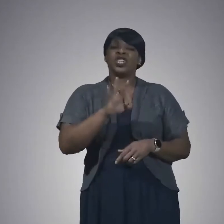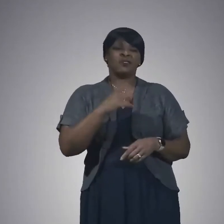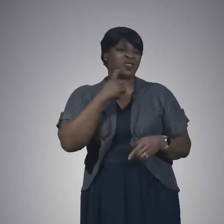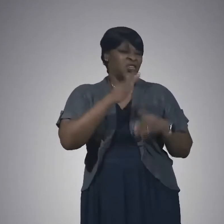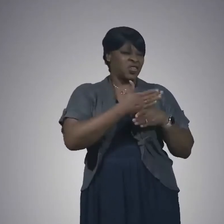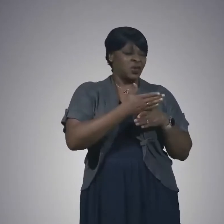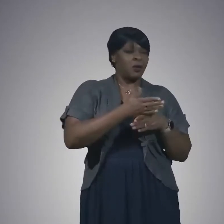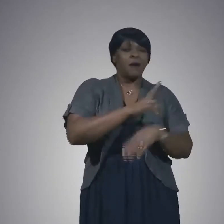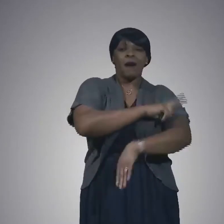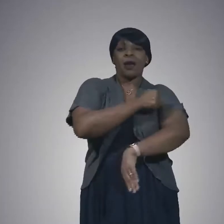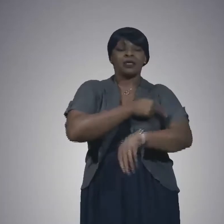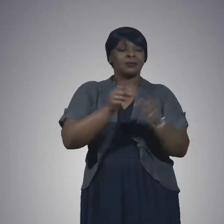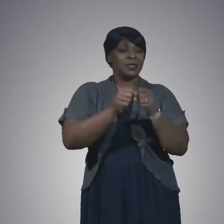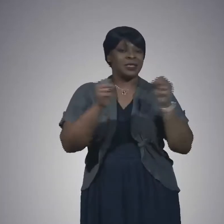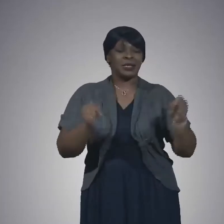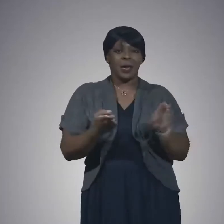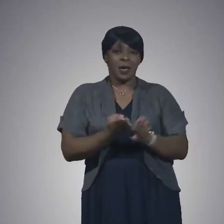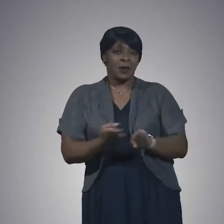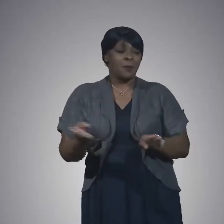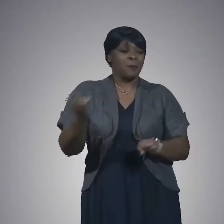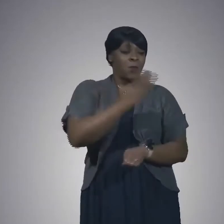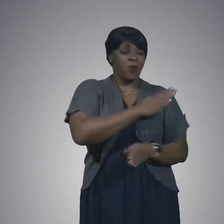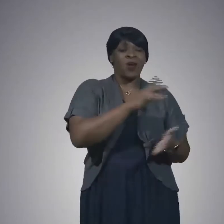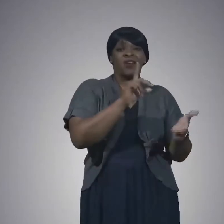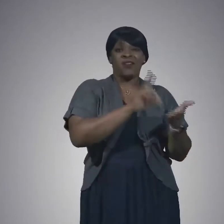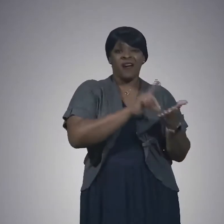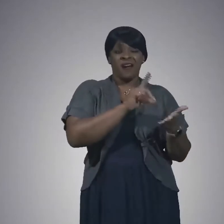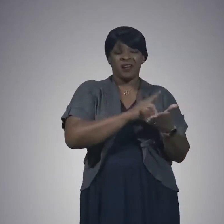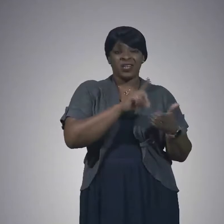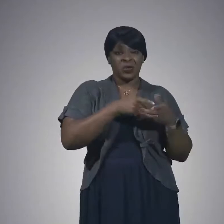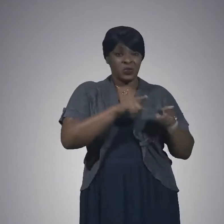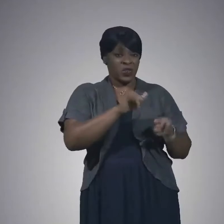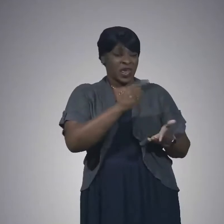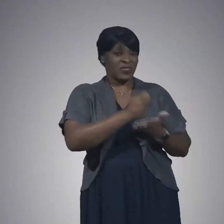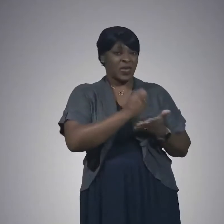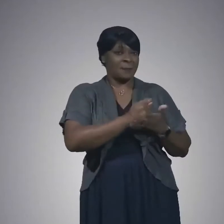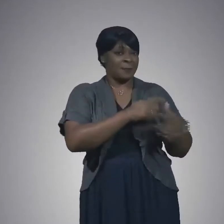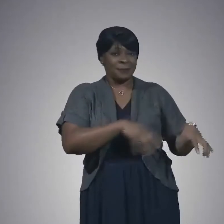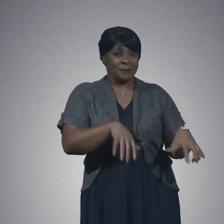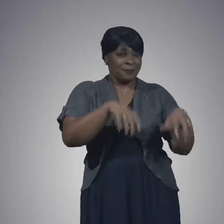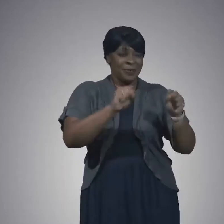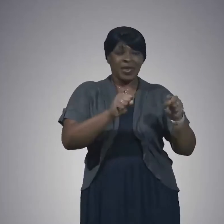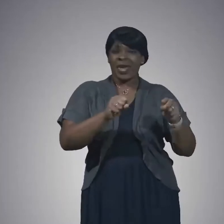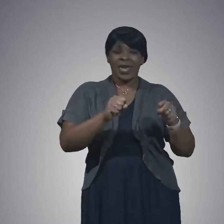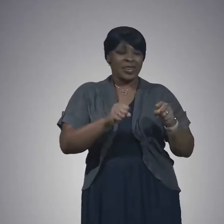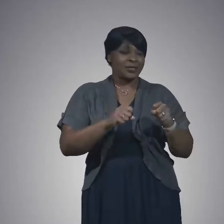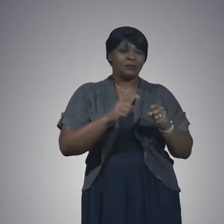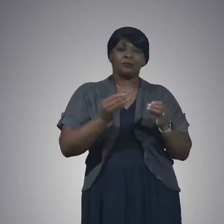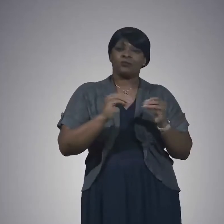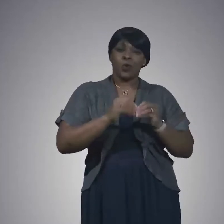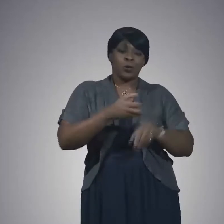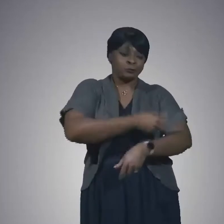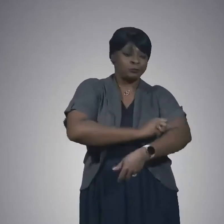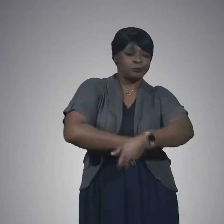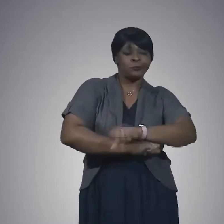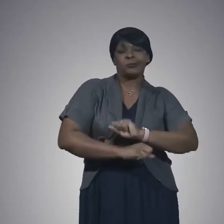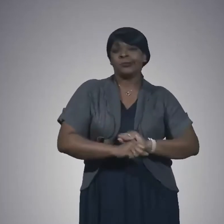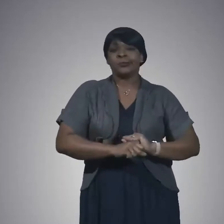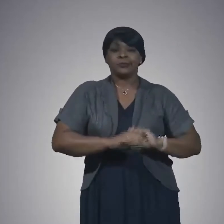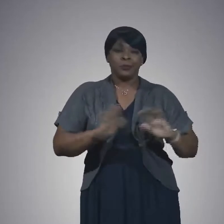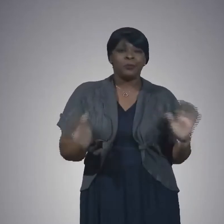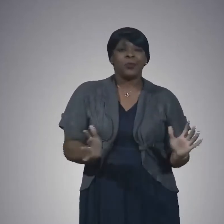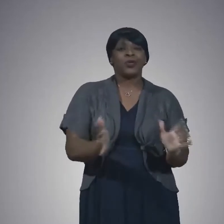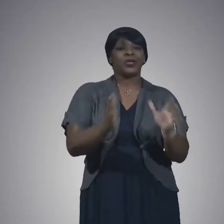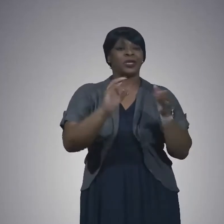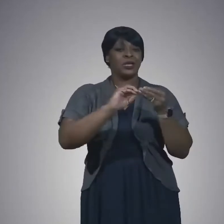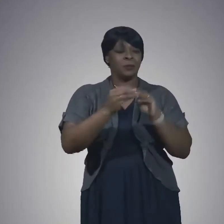our hospital system were early adopters of this therapy, and they even doubled down when they saw in the early